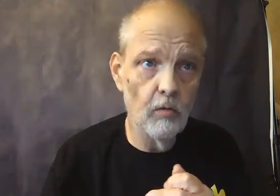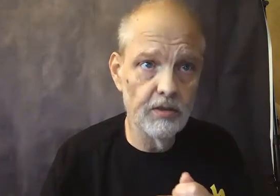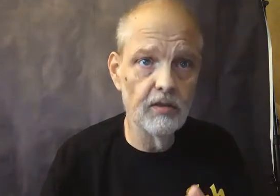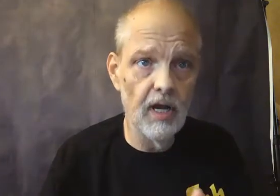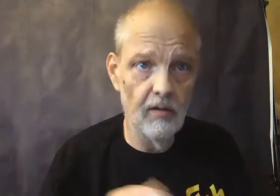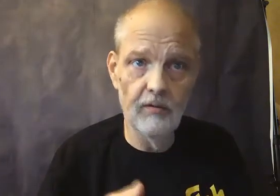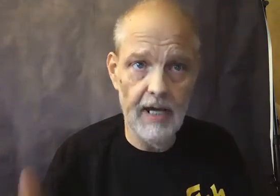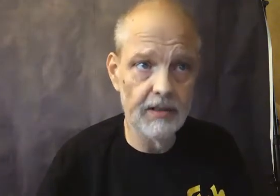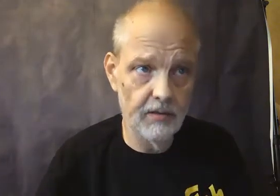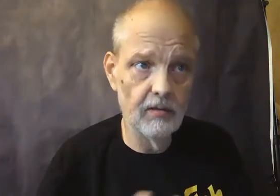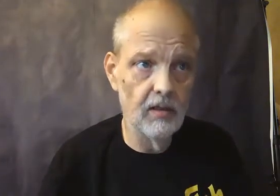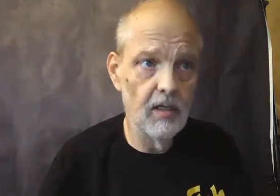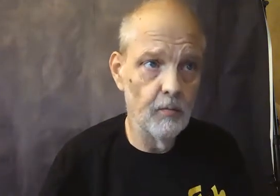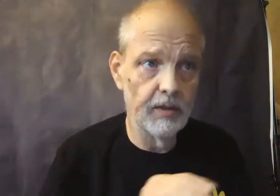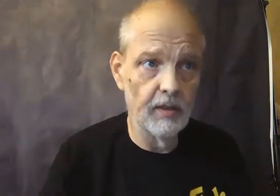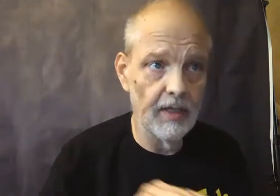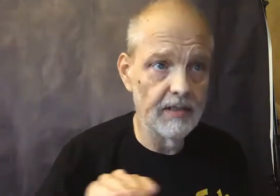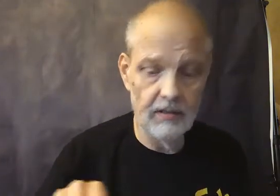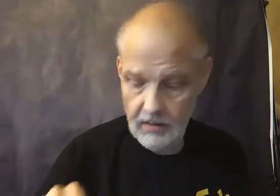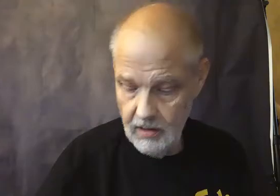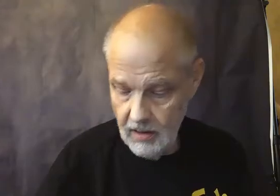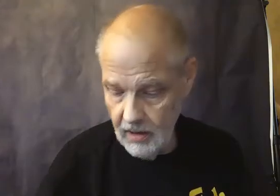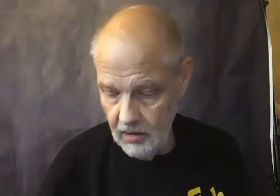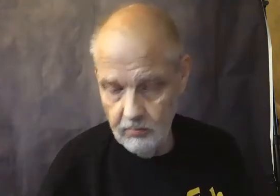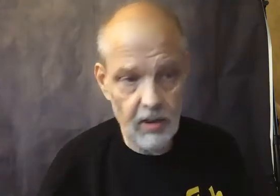always last. Put the last